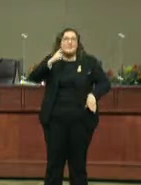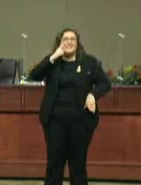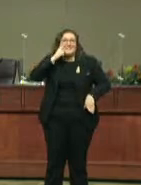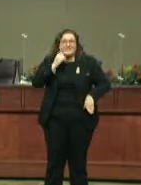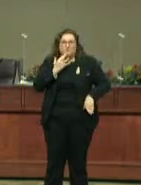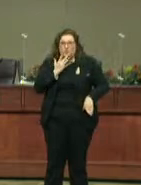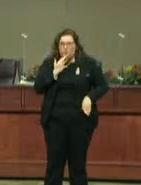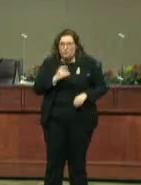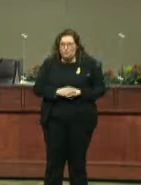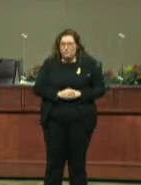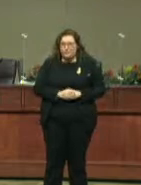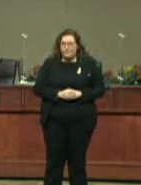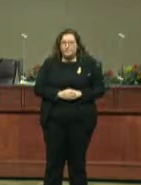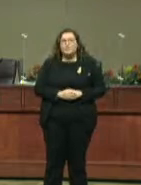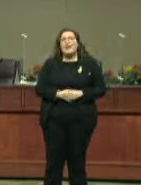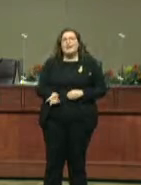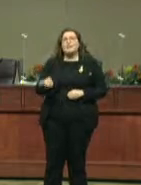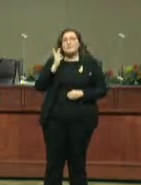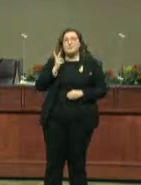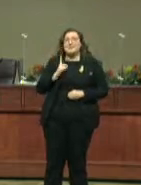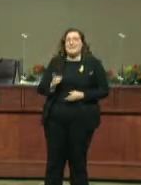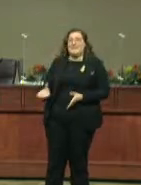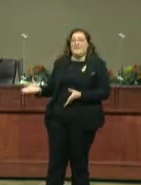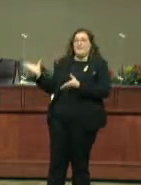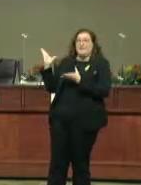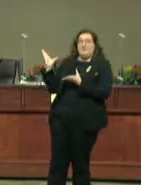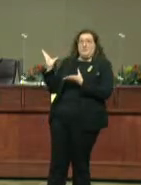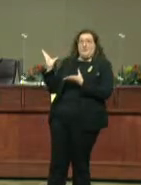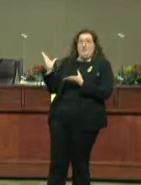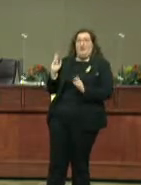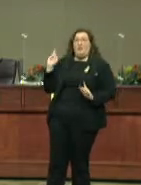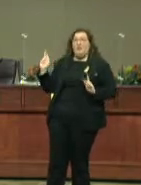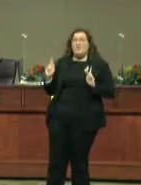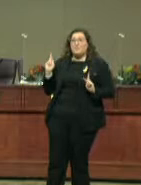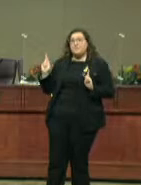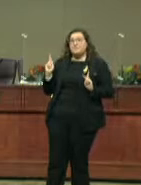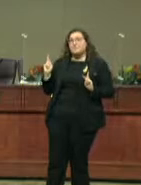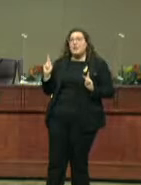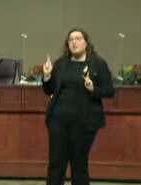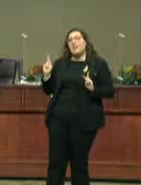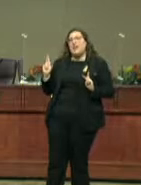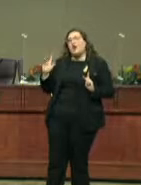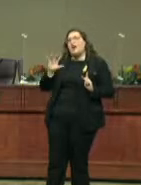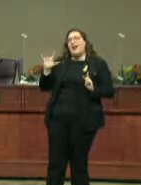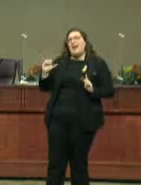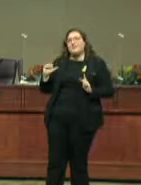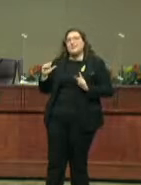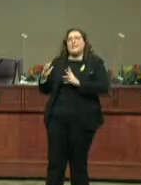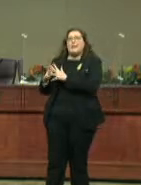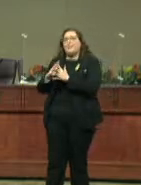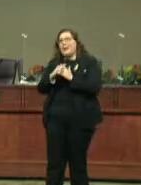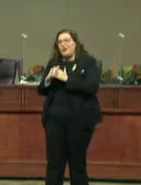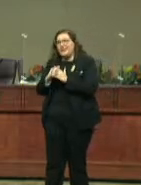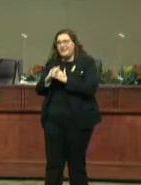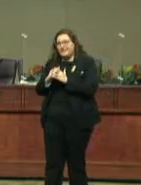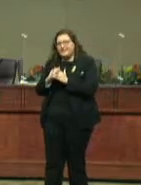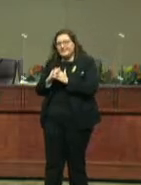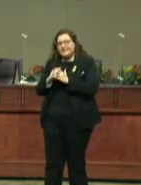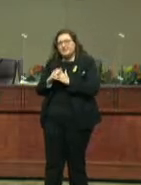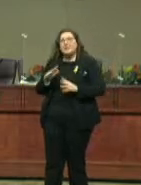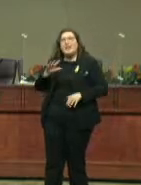the health disparity right here among Afro-Americans and many other groups. For example, Afro-Americans